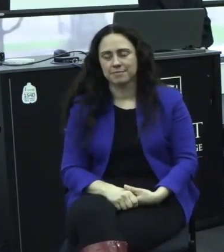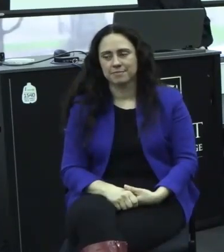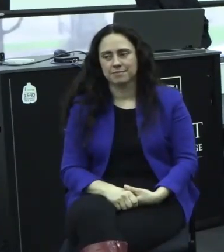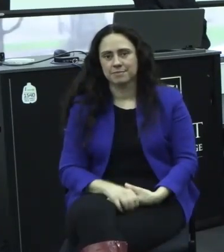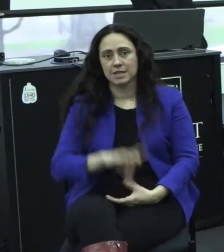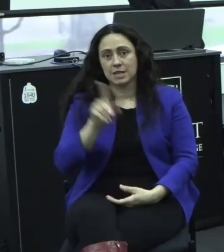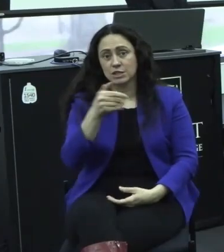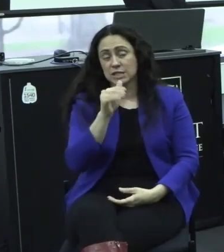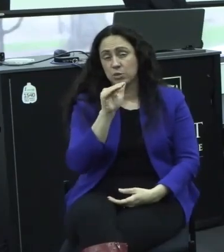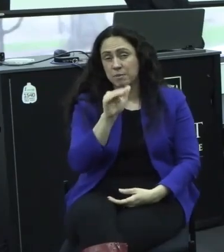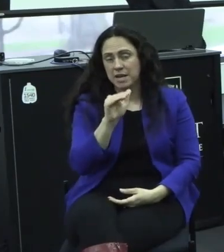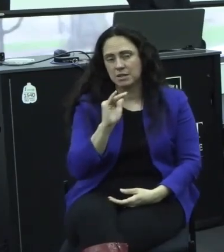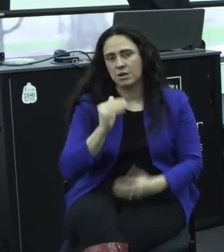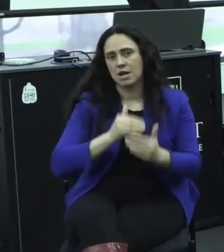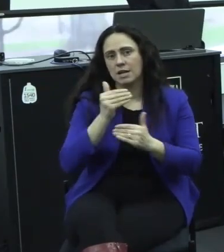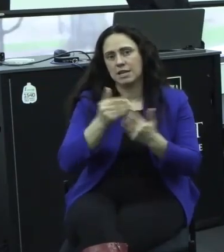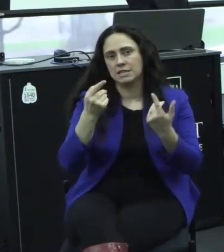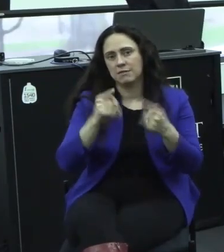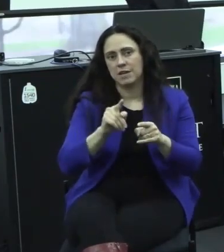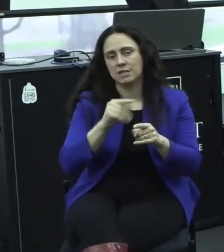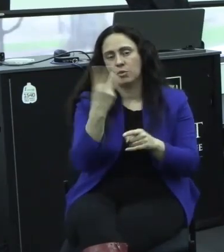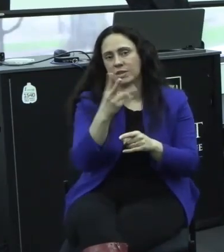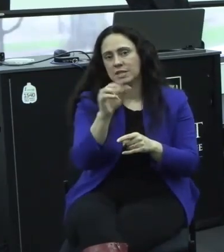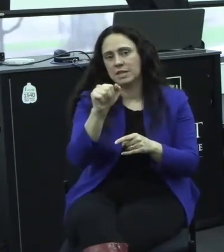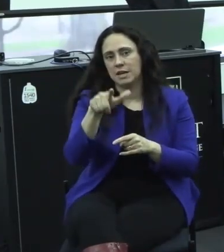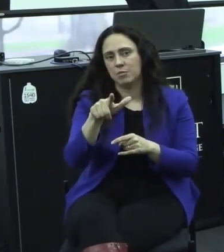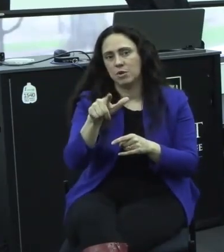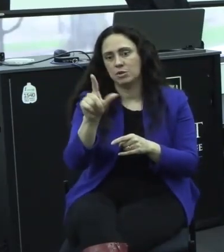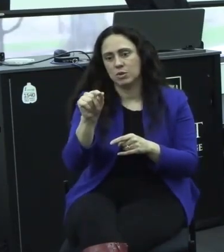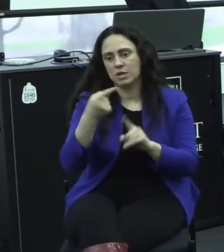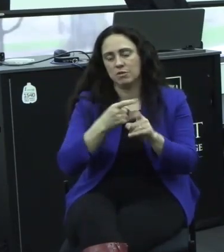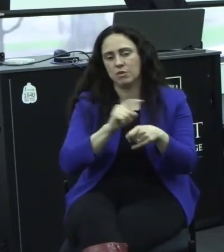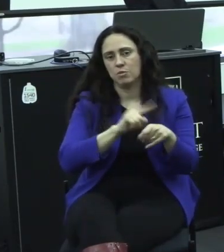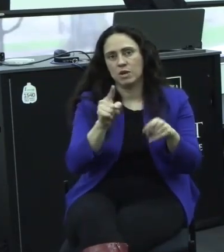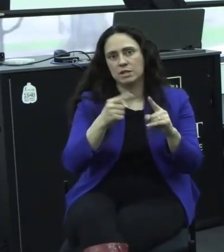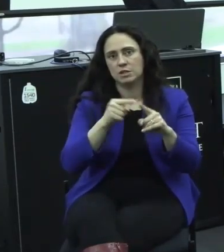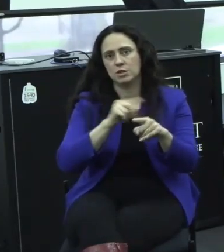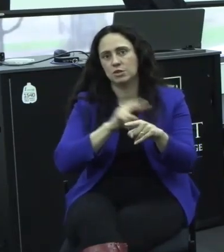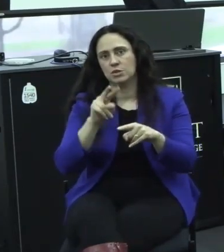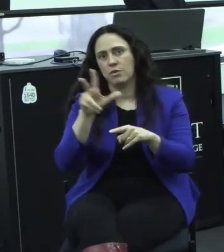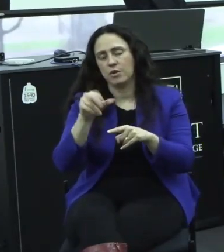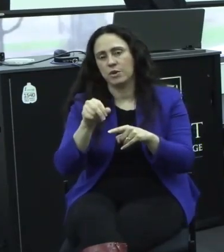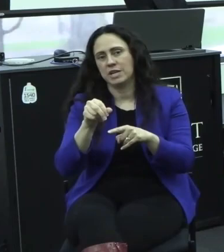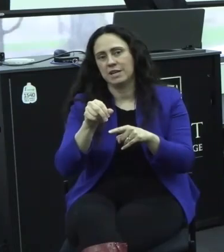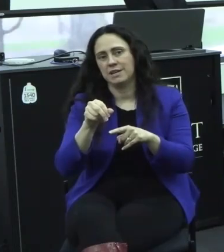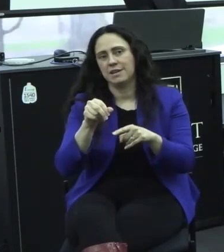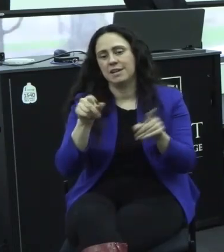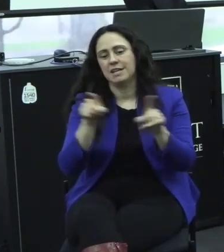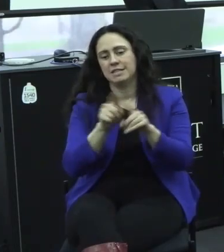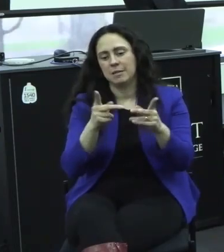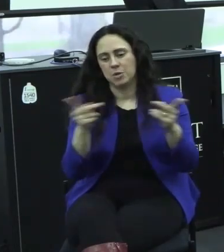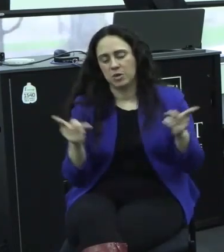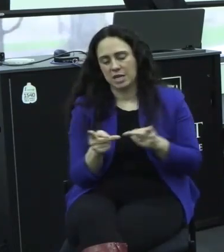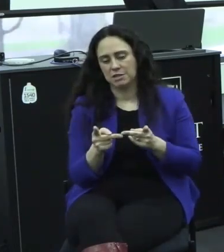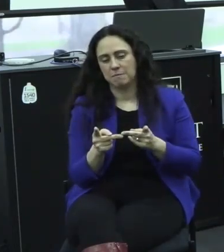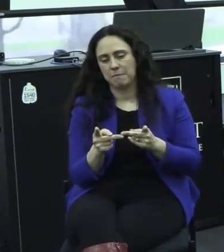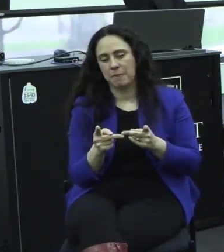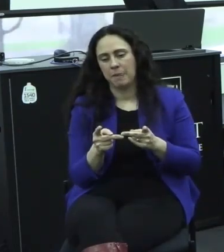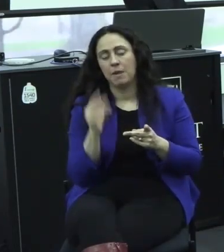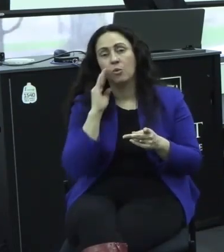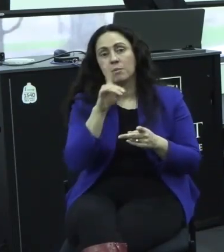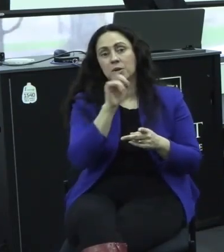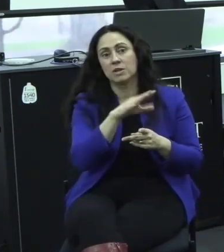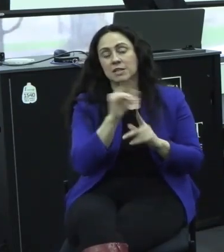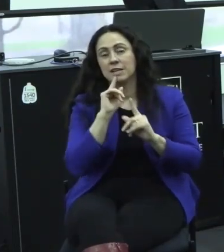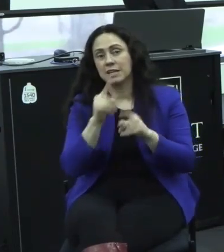Just as a reminder, our next event will be on Wednesday, April 20th from 1 to 30 p.m. in the same location. It will be a question